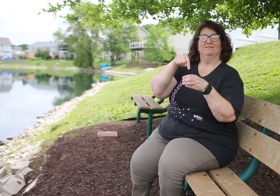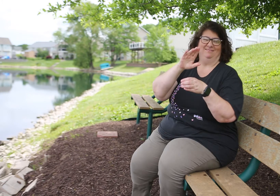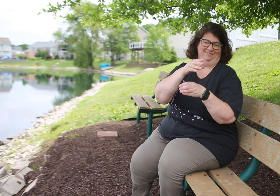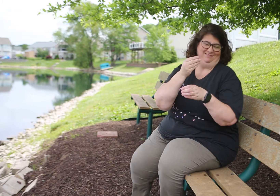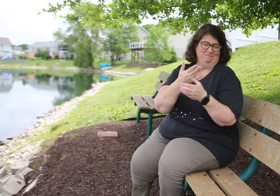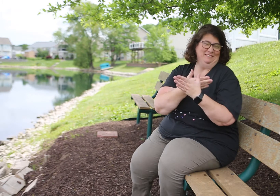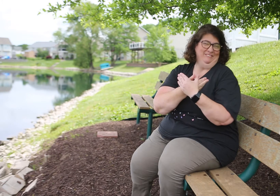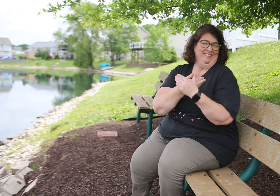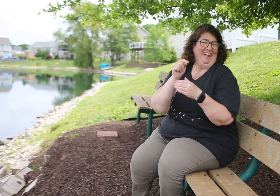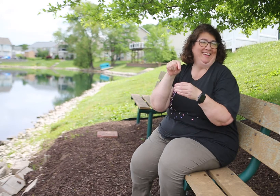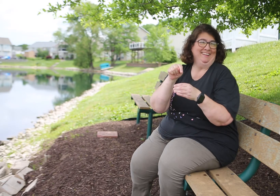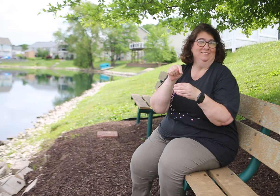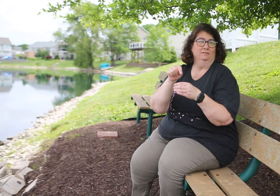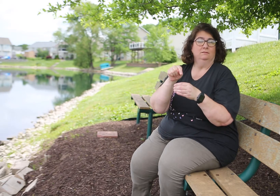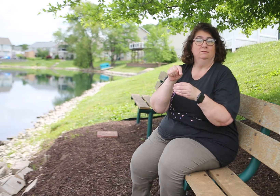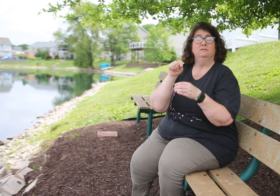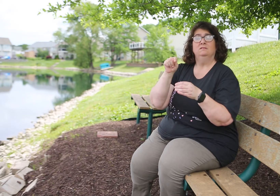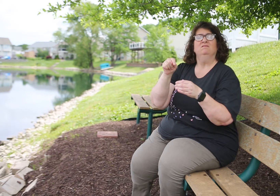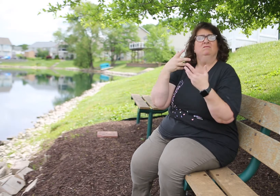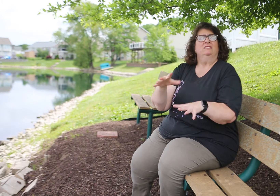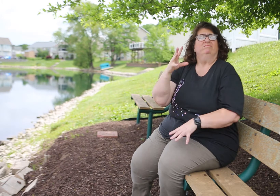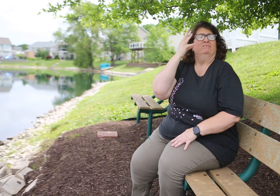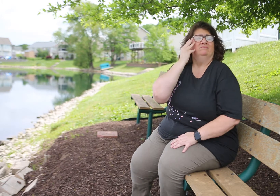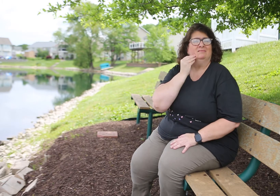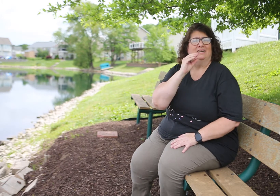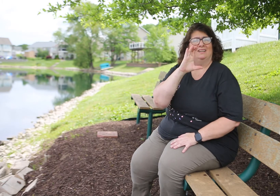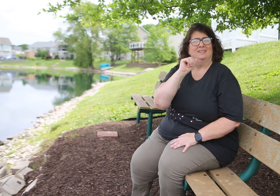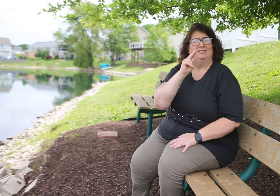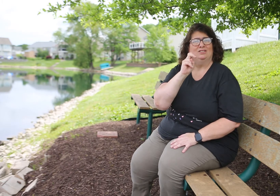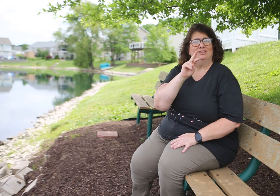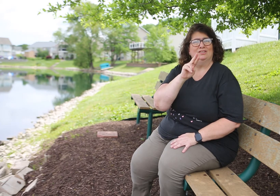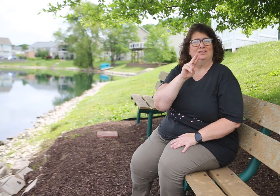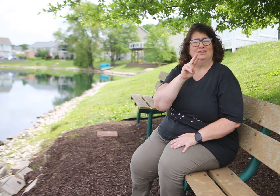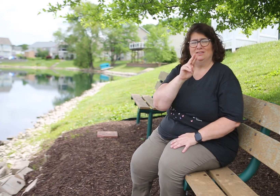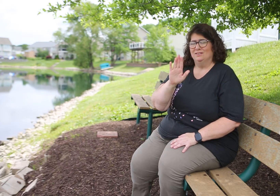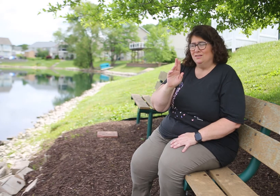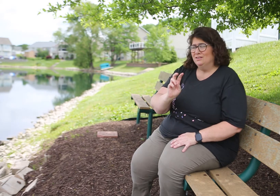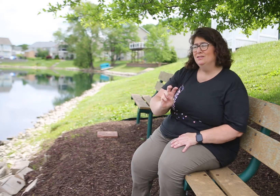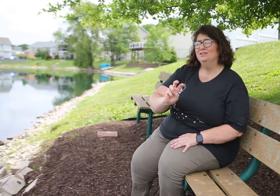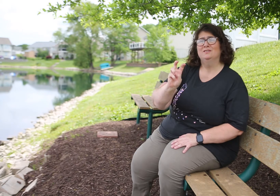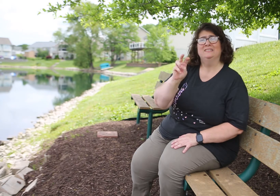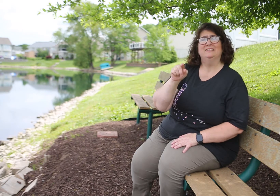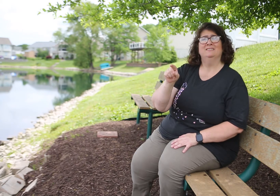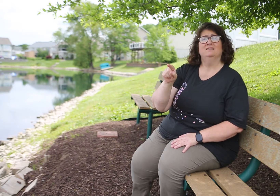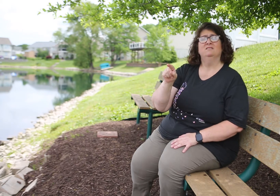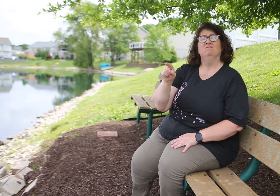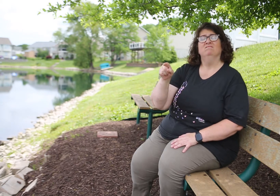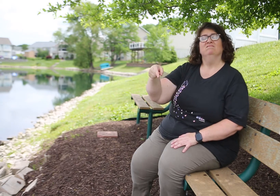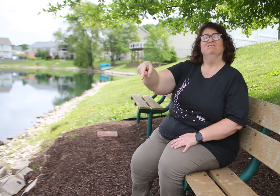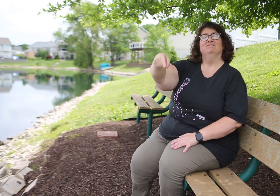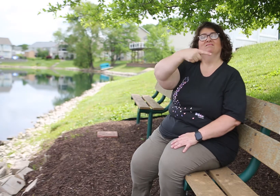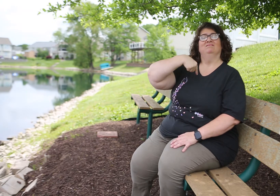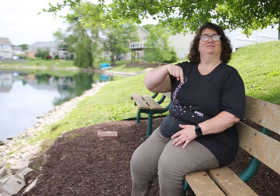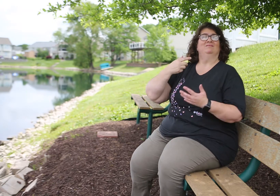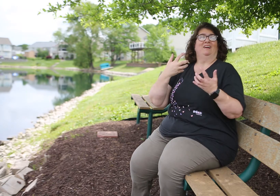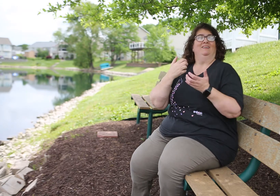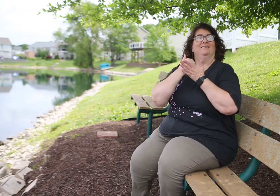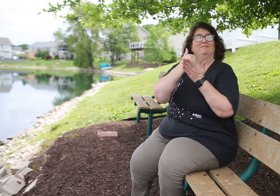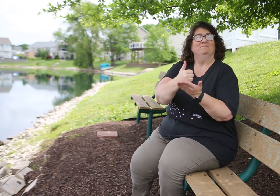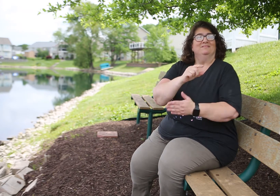butterflies as we call them, who have gone through their own cancer journey and would like to help other deaf,